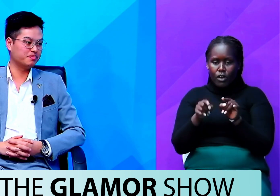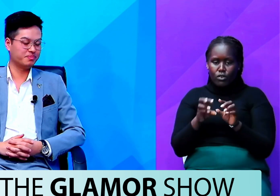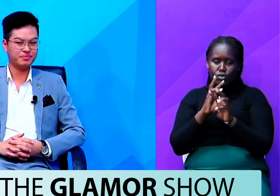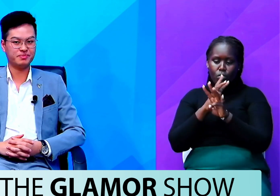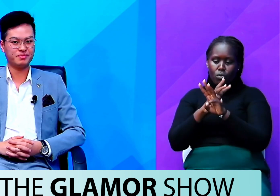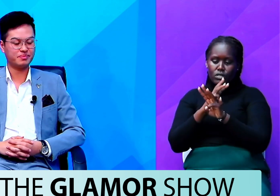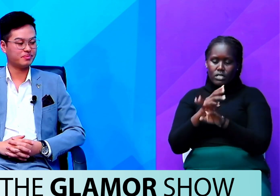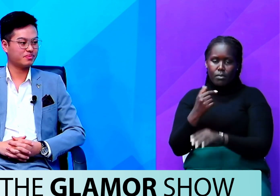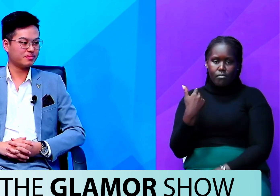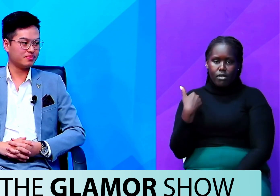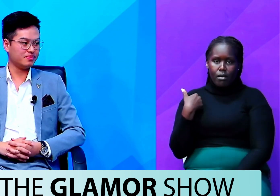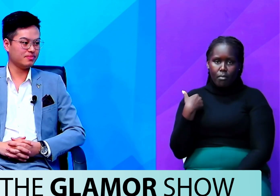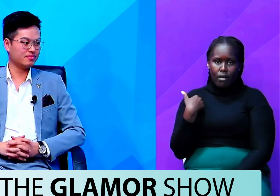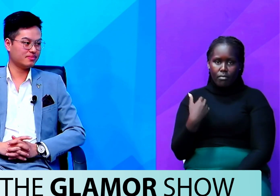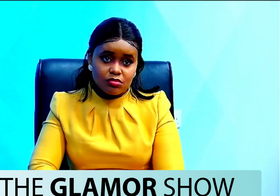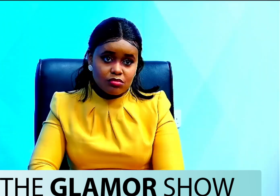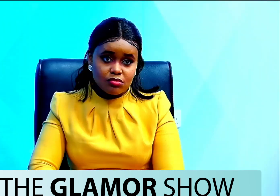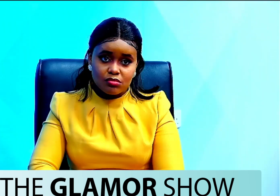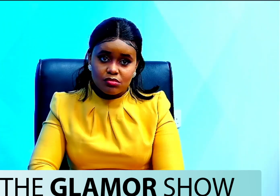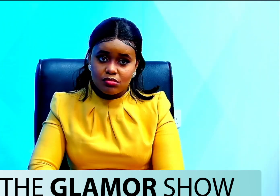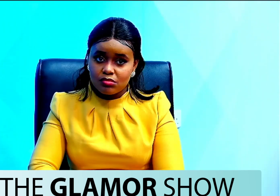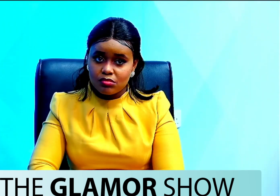number.